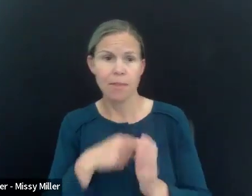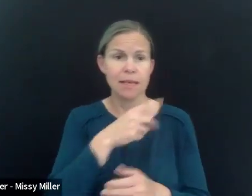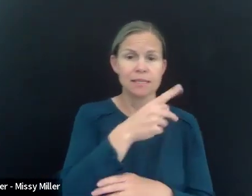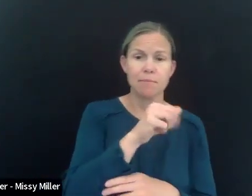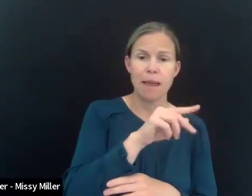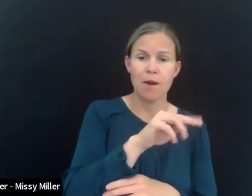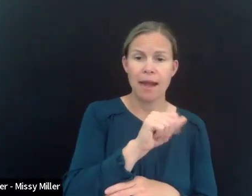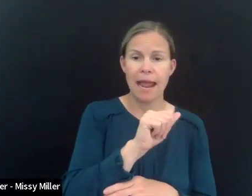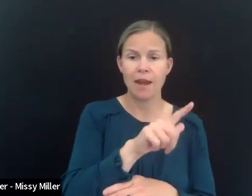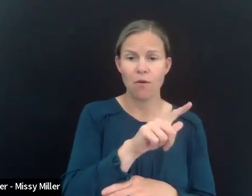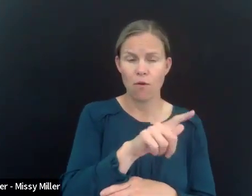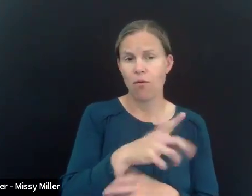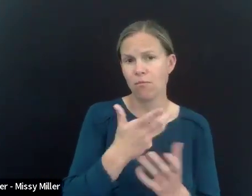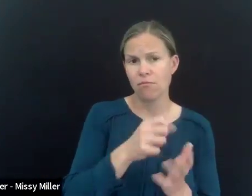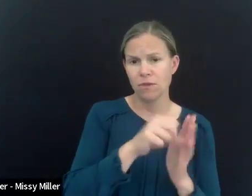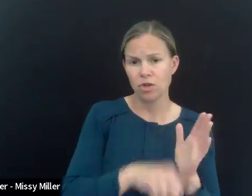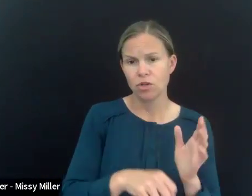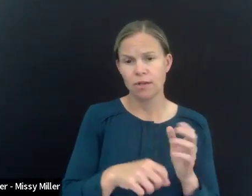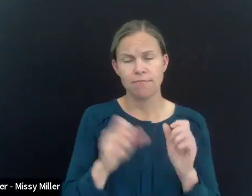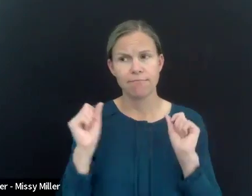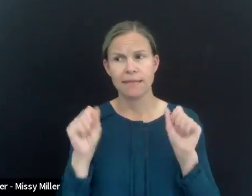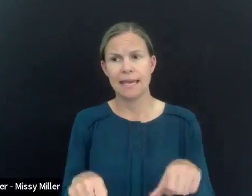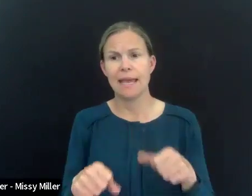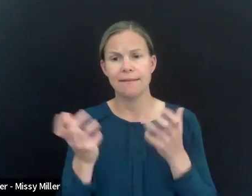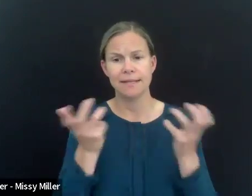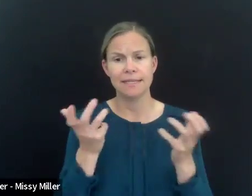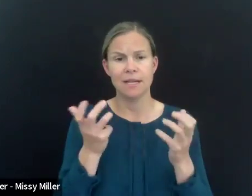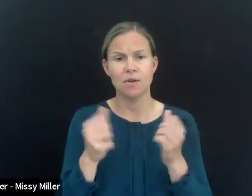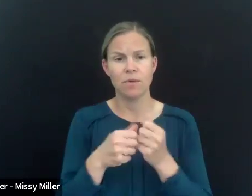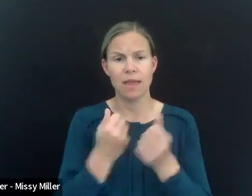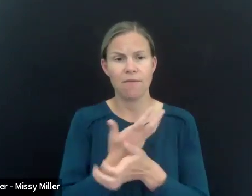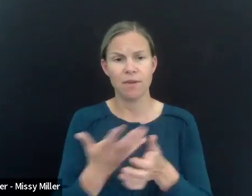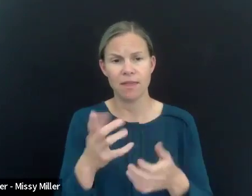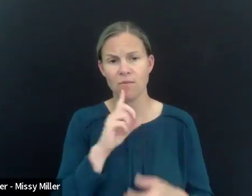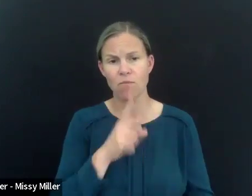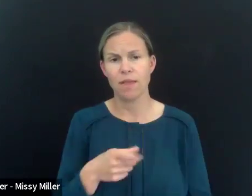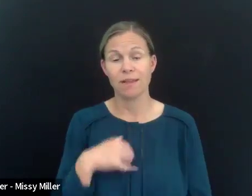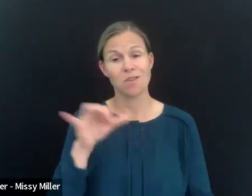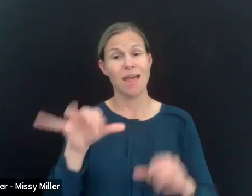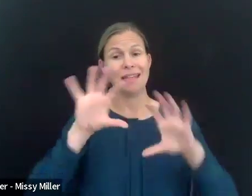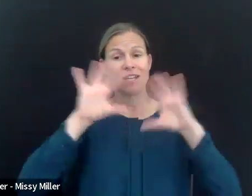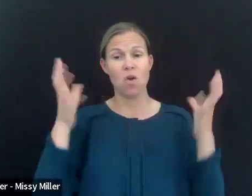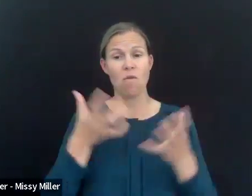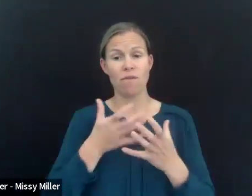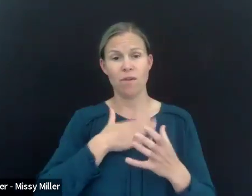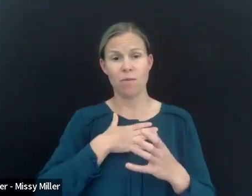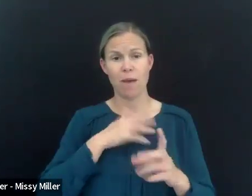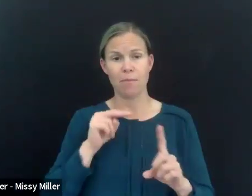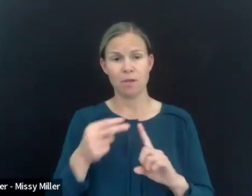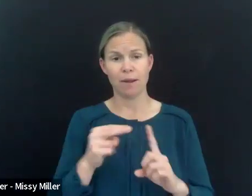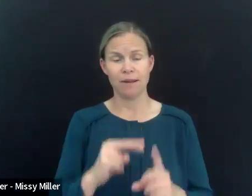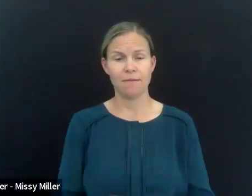just makes it easier to deal with these facts. That's a little overview from my perspective.